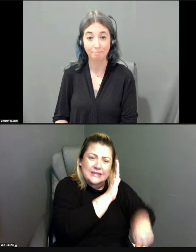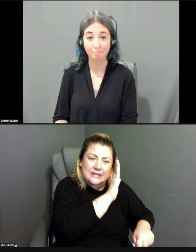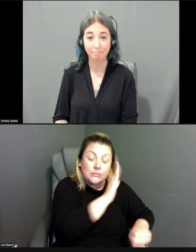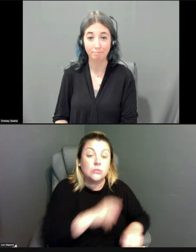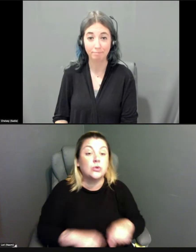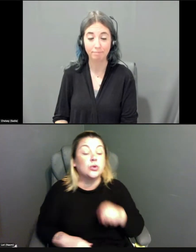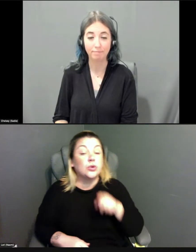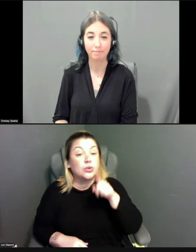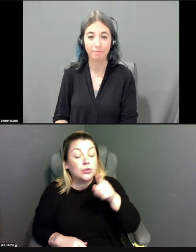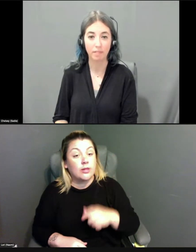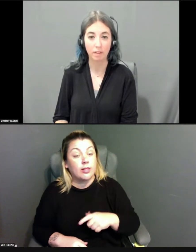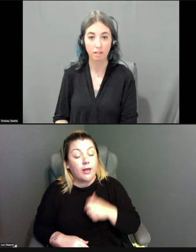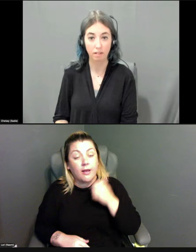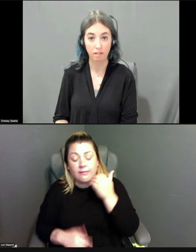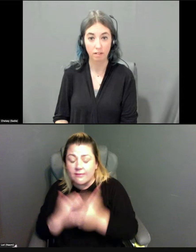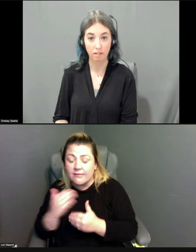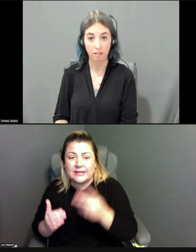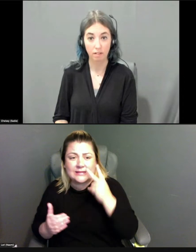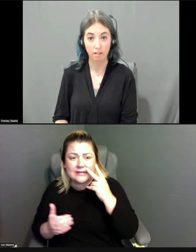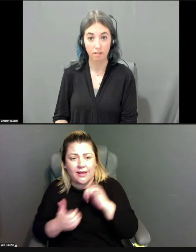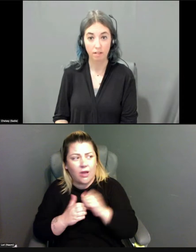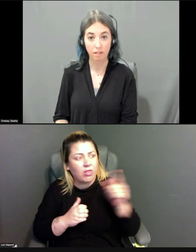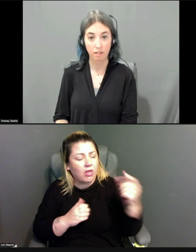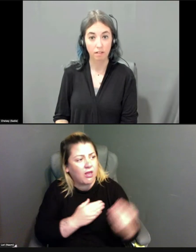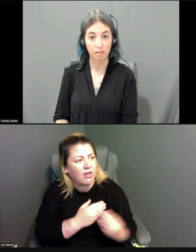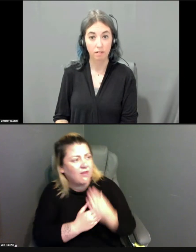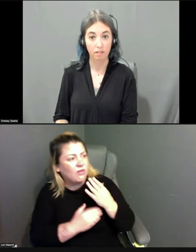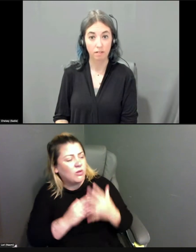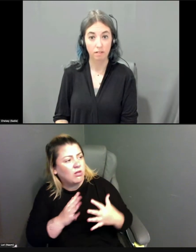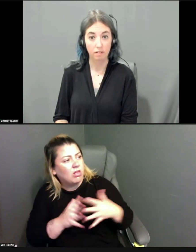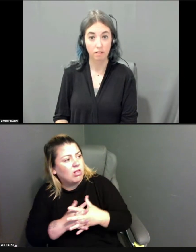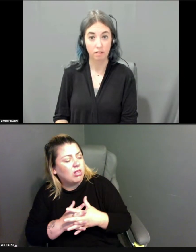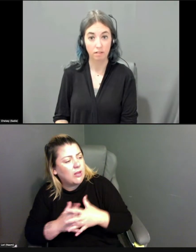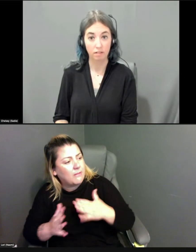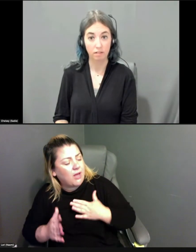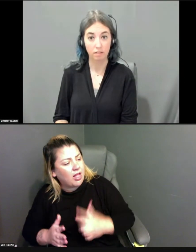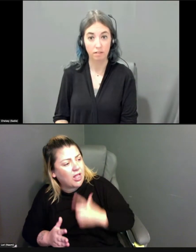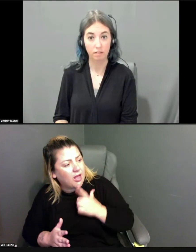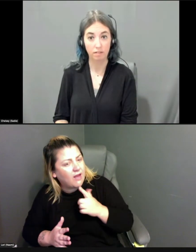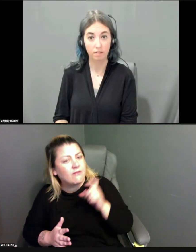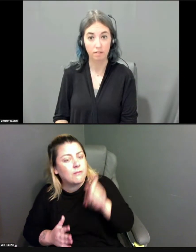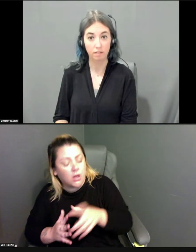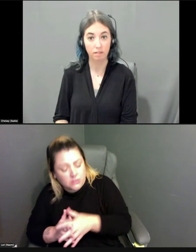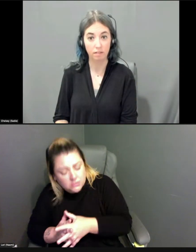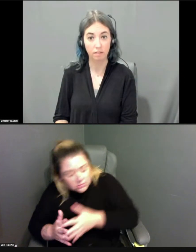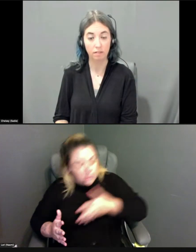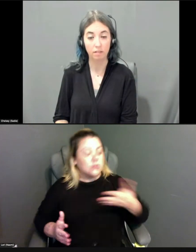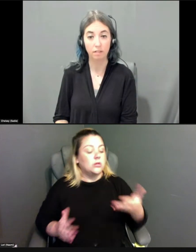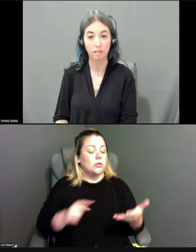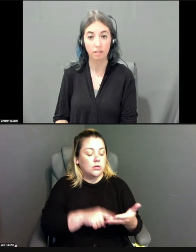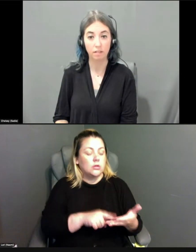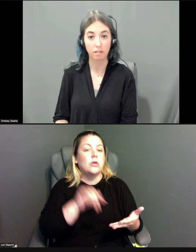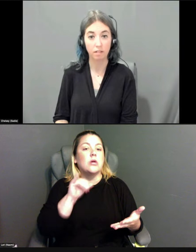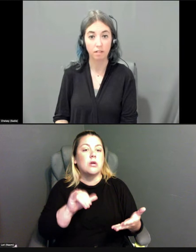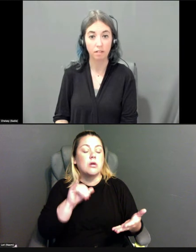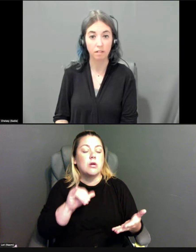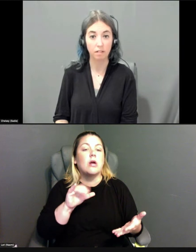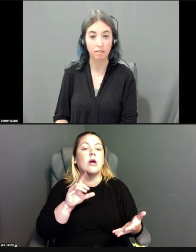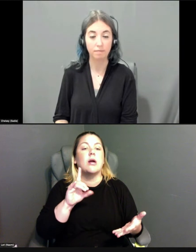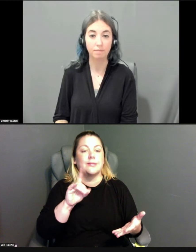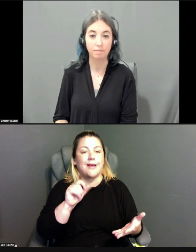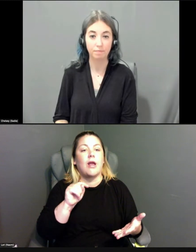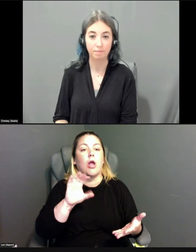diet culture, we have to actually recognize diet culture itself for what it is and how pervasive it is. David Foster